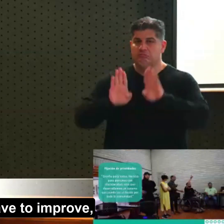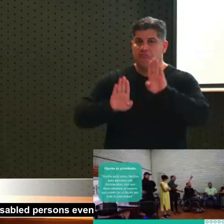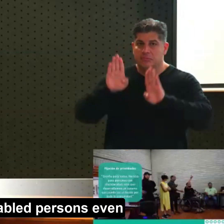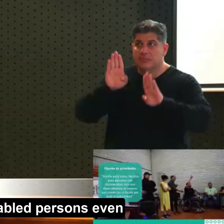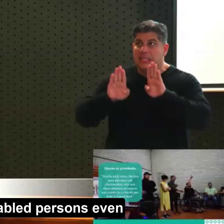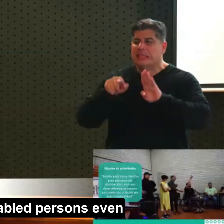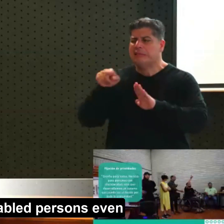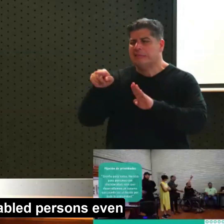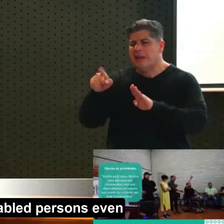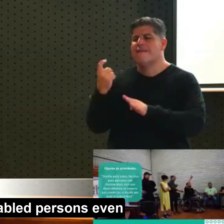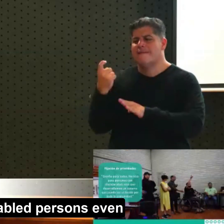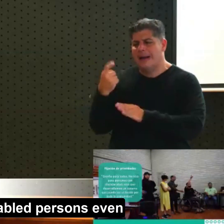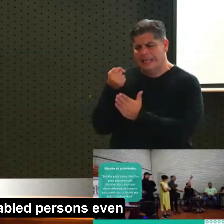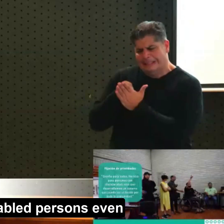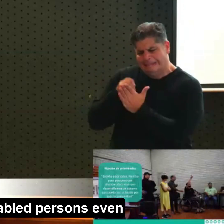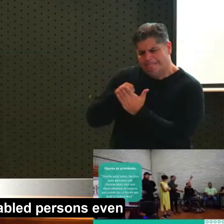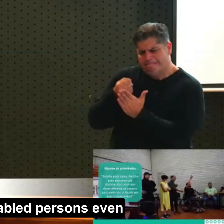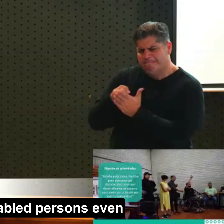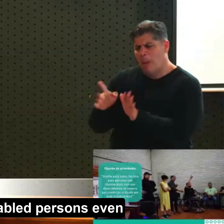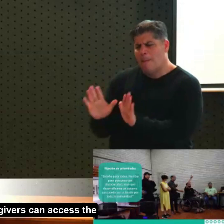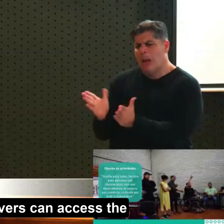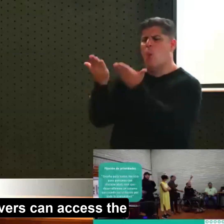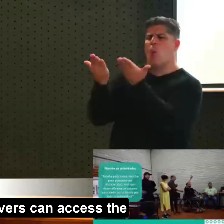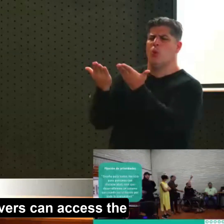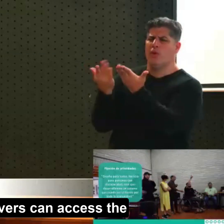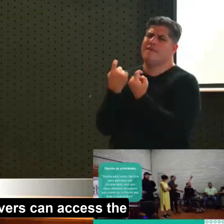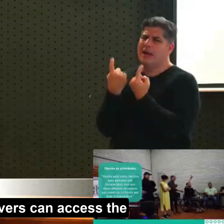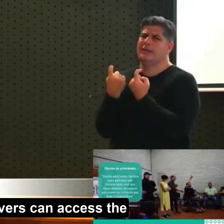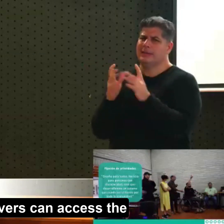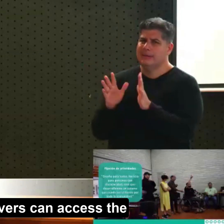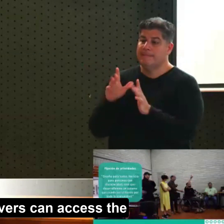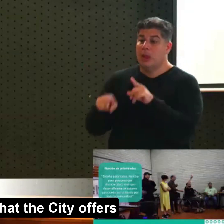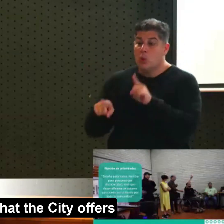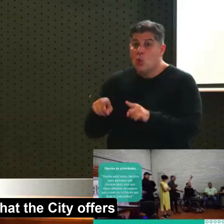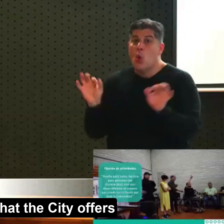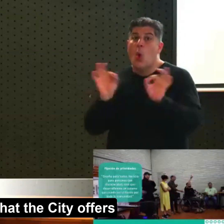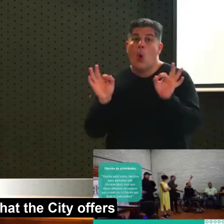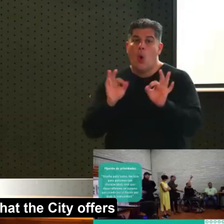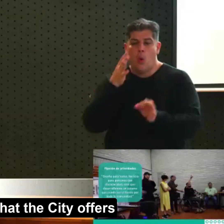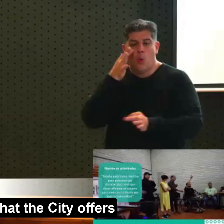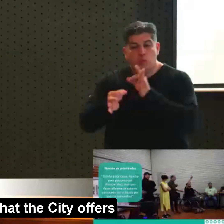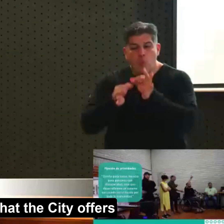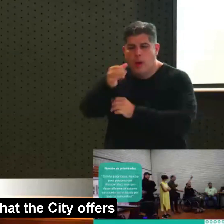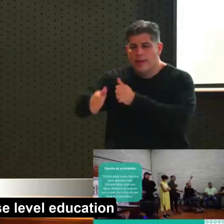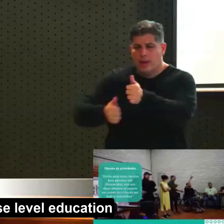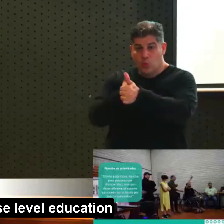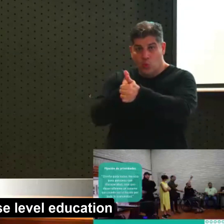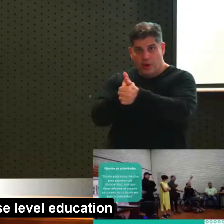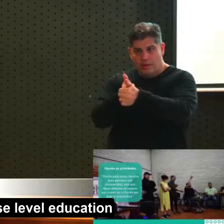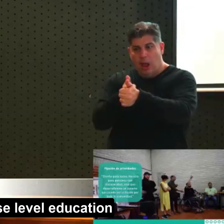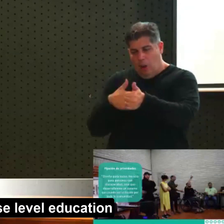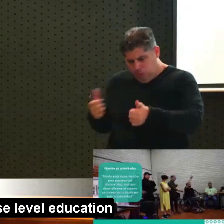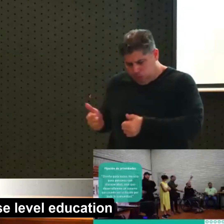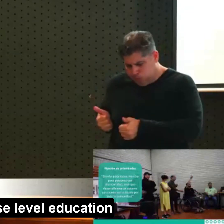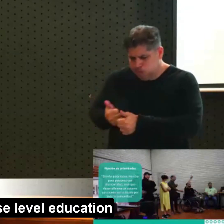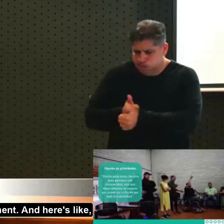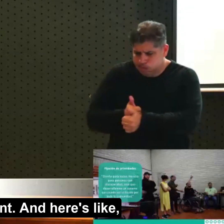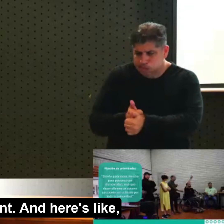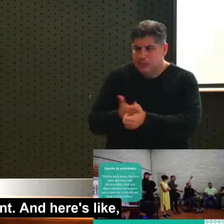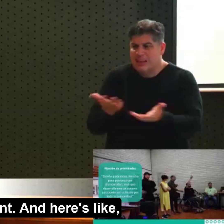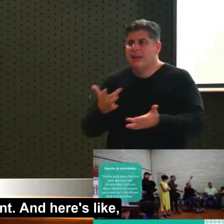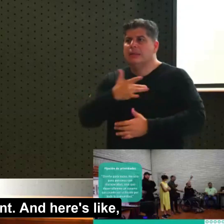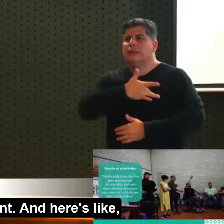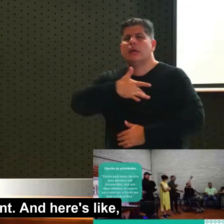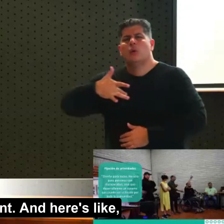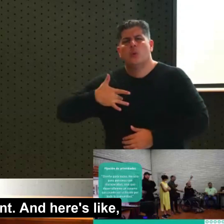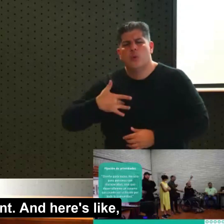to improve so that disabled persons, even their caregivers, can access the services that the city offers on a health level,